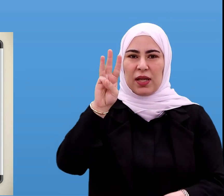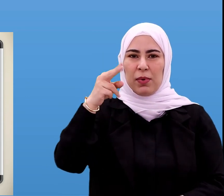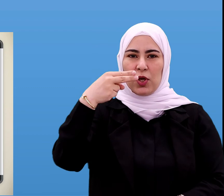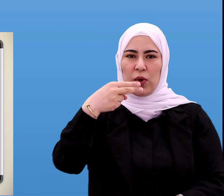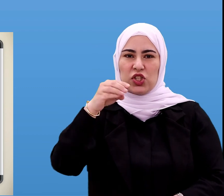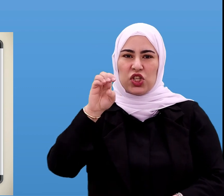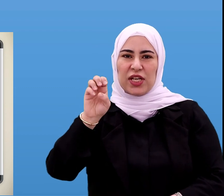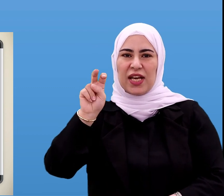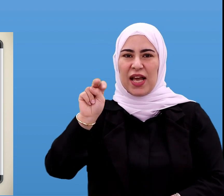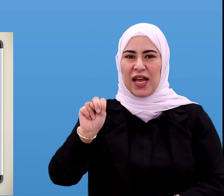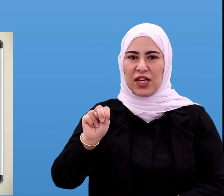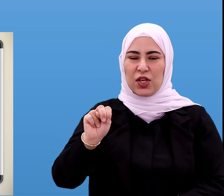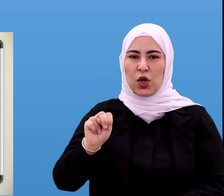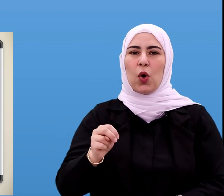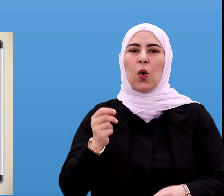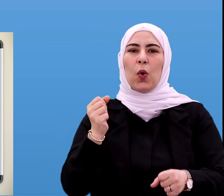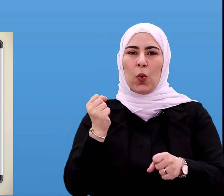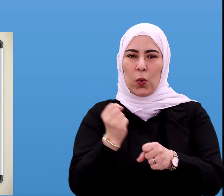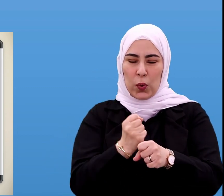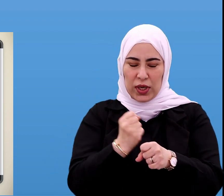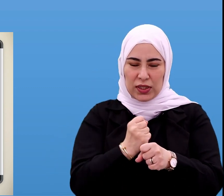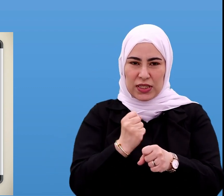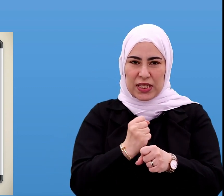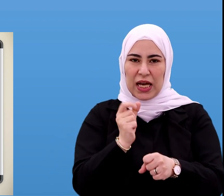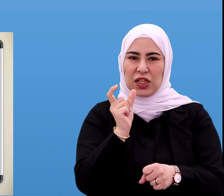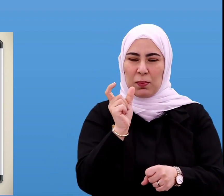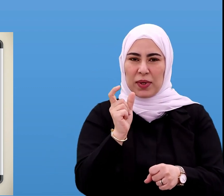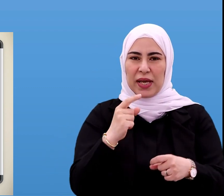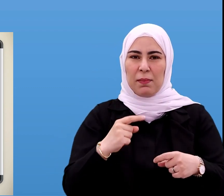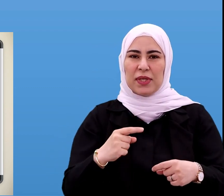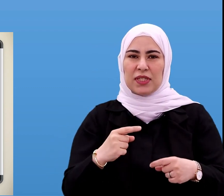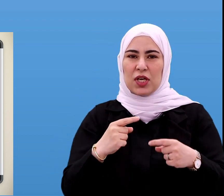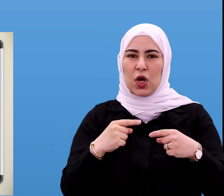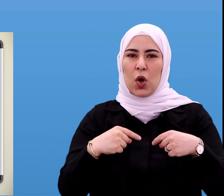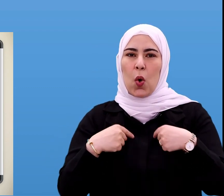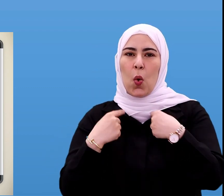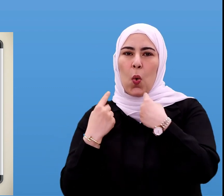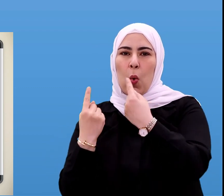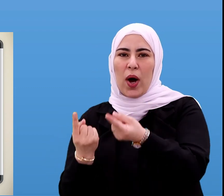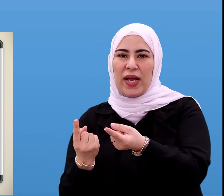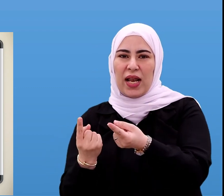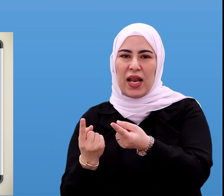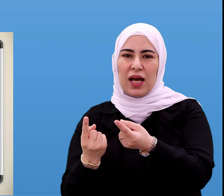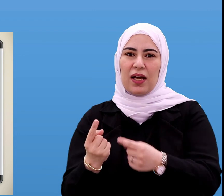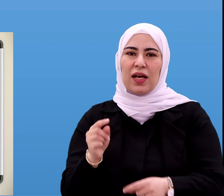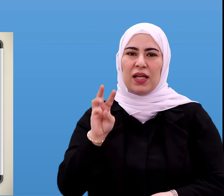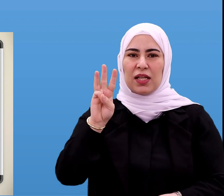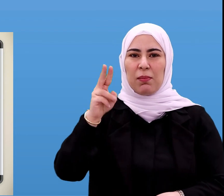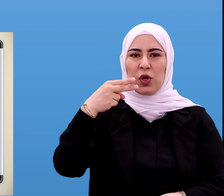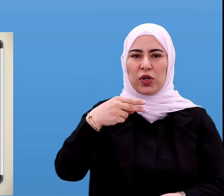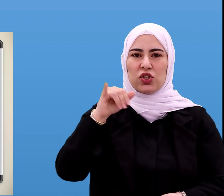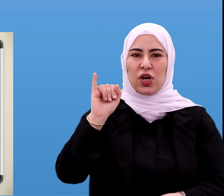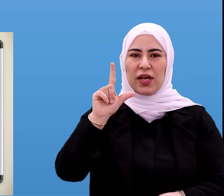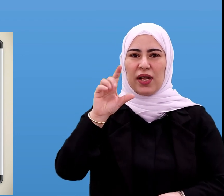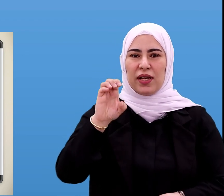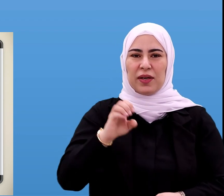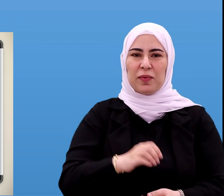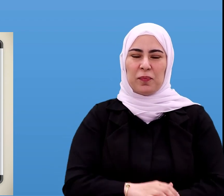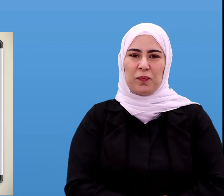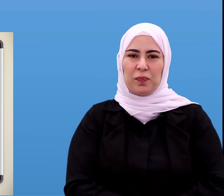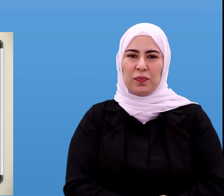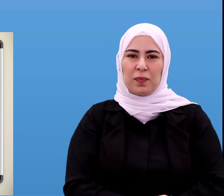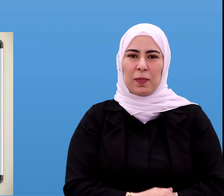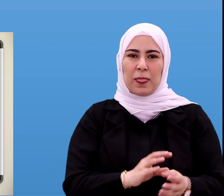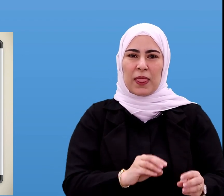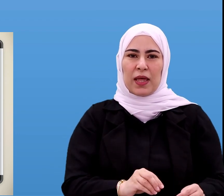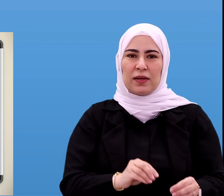can also use while. It started to rain while we were swimming. Now, let's move